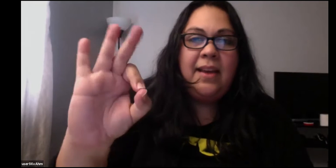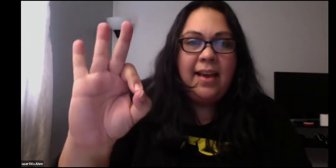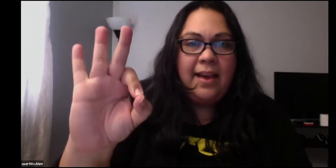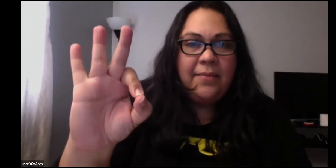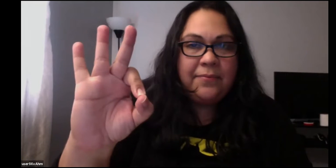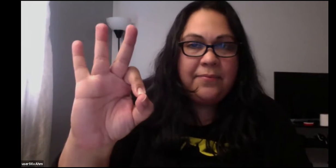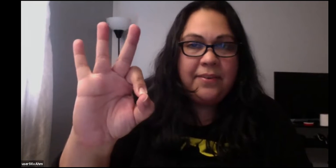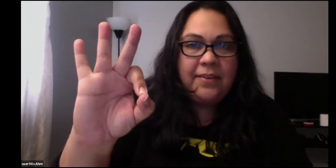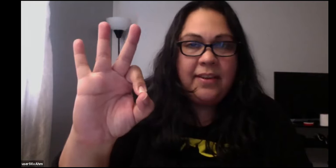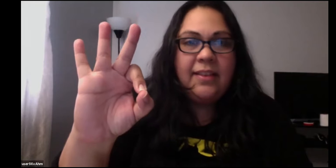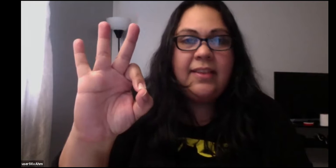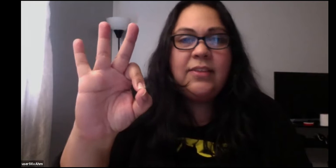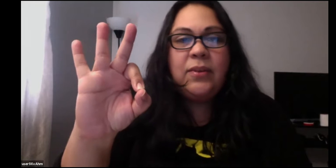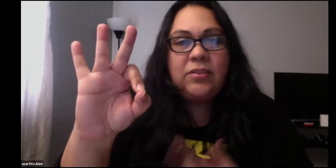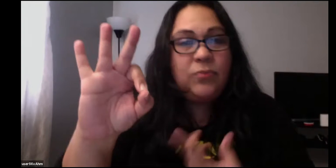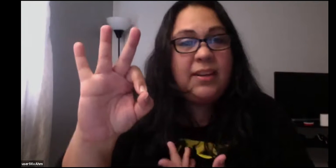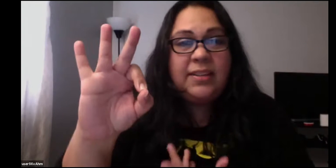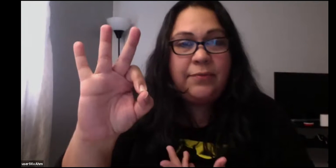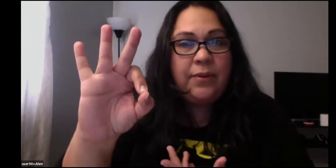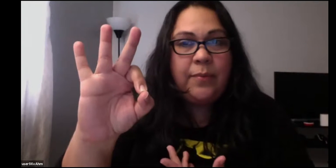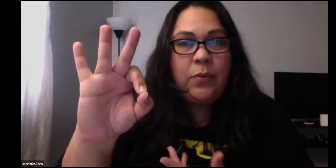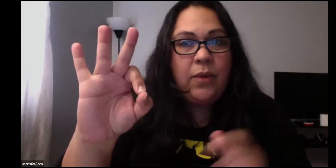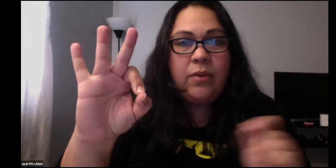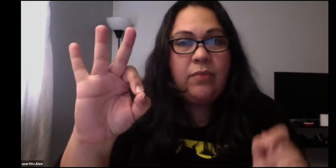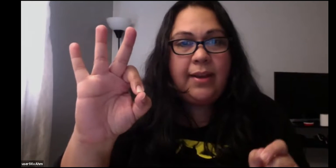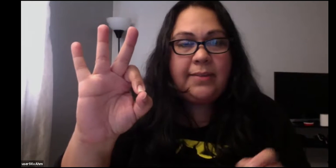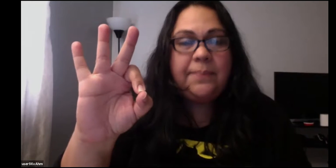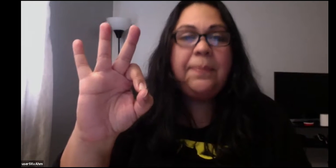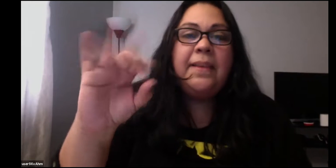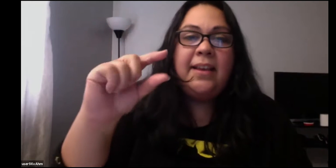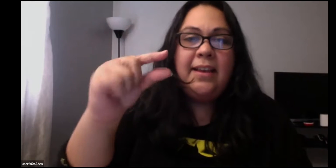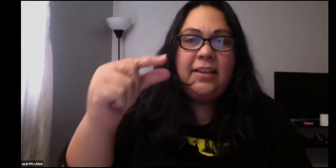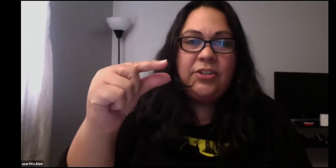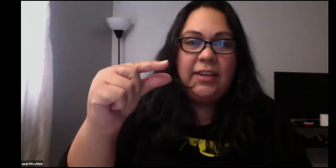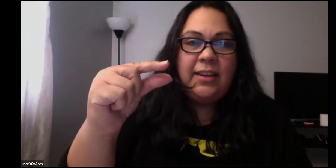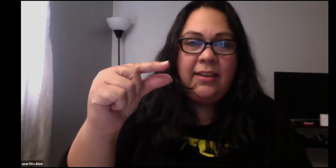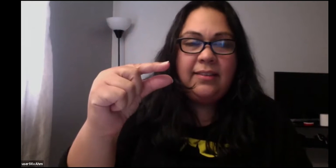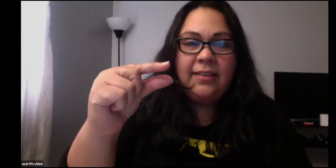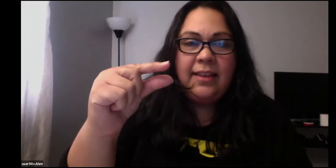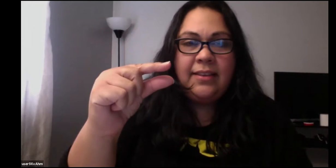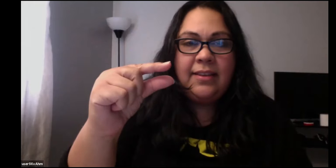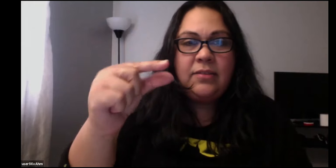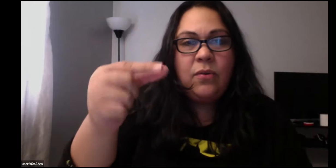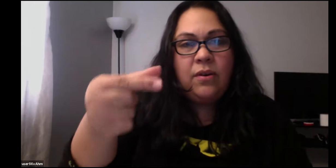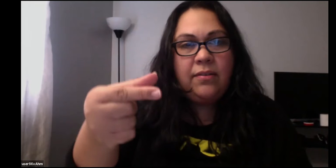F. This one looks really different from the way we write it. G, like this, or you